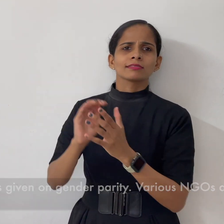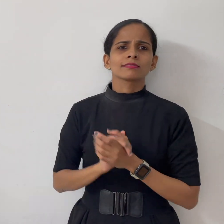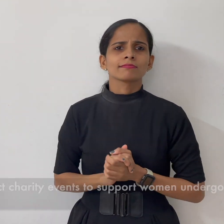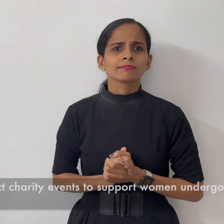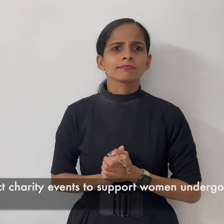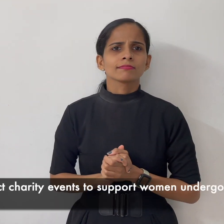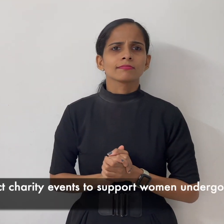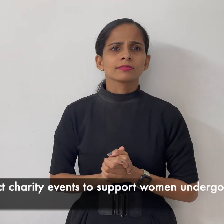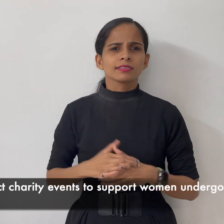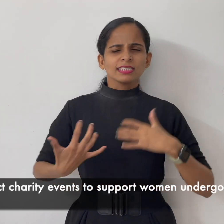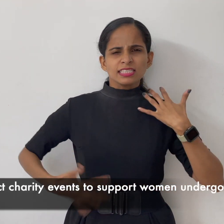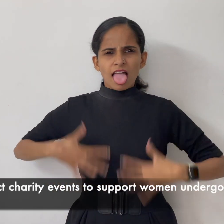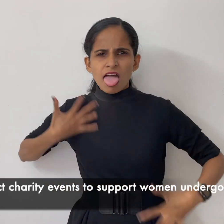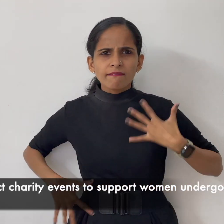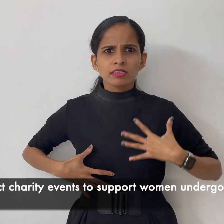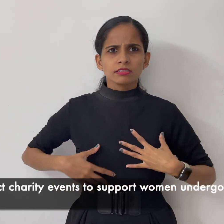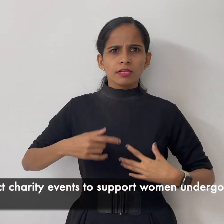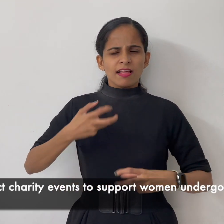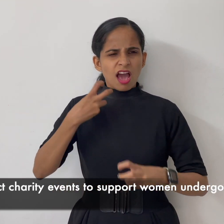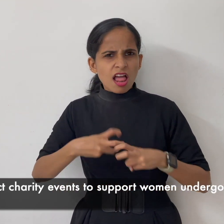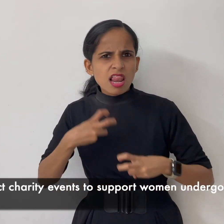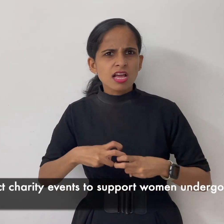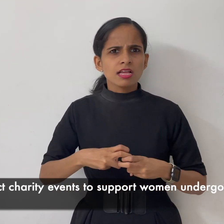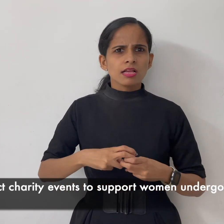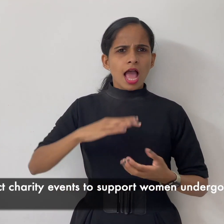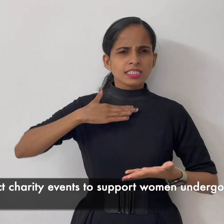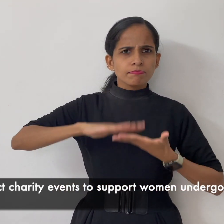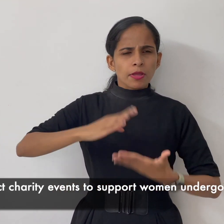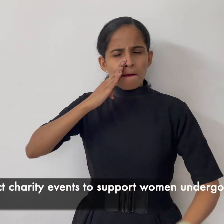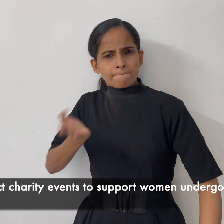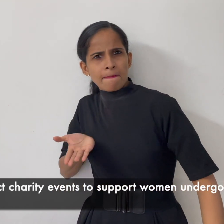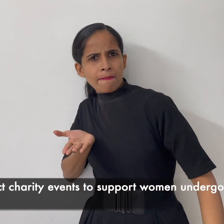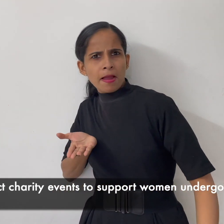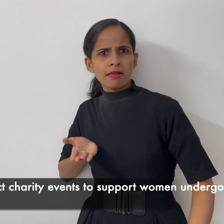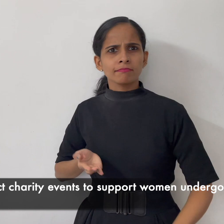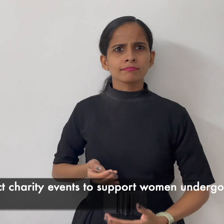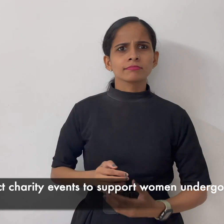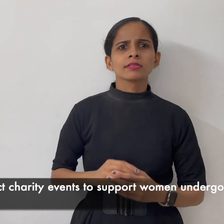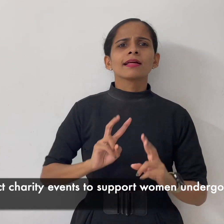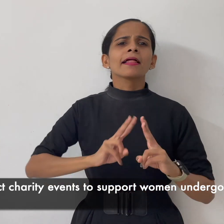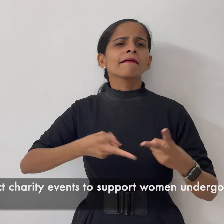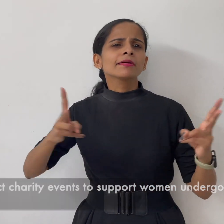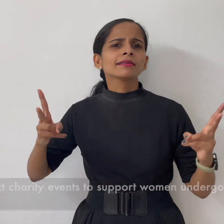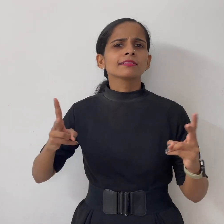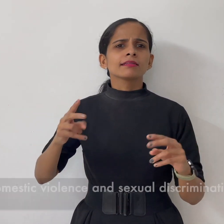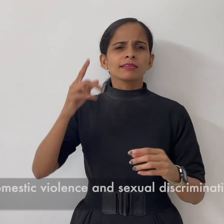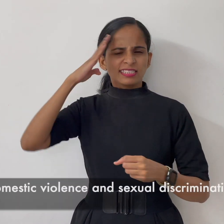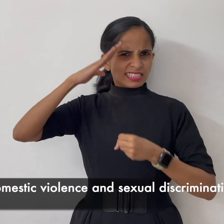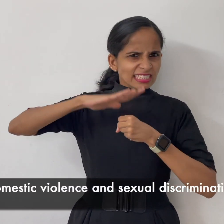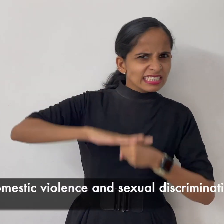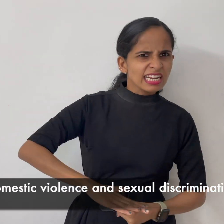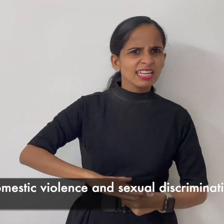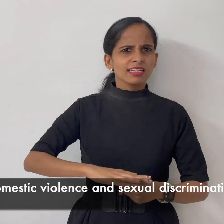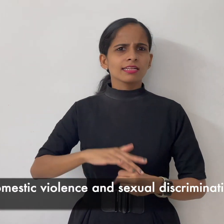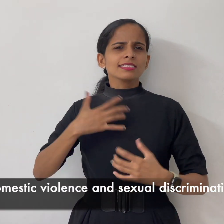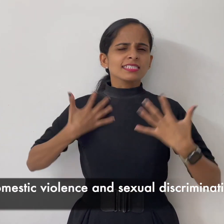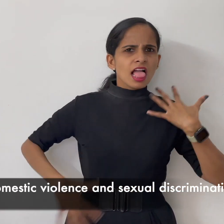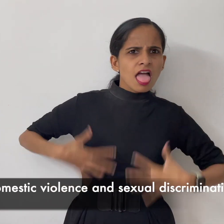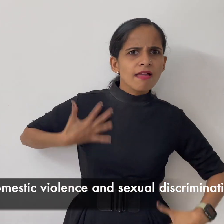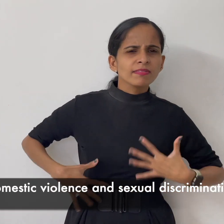and conduct charity events to support women undergoing abuse and facing domestic violence